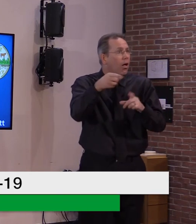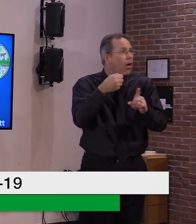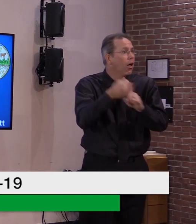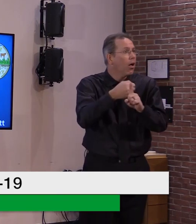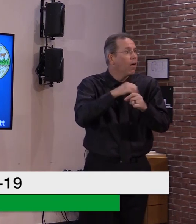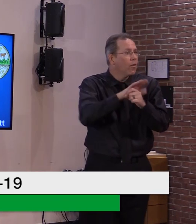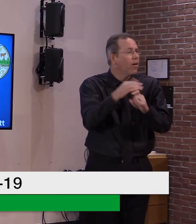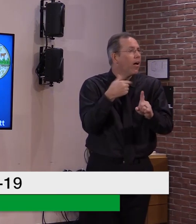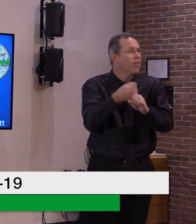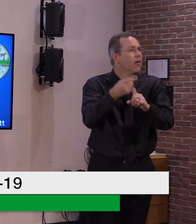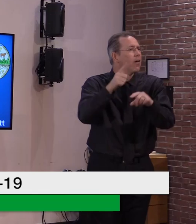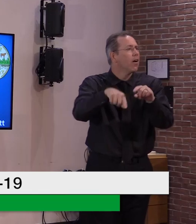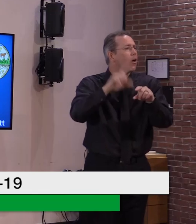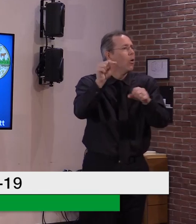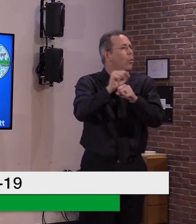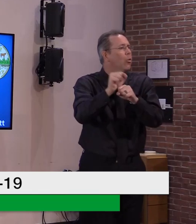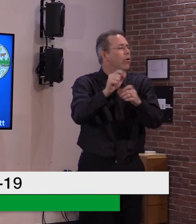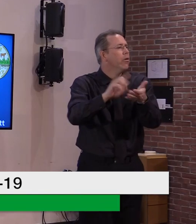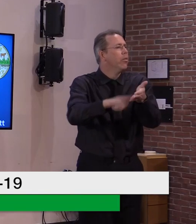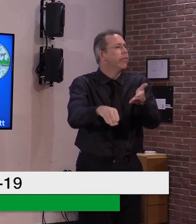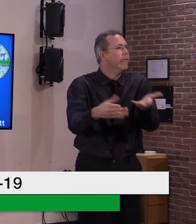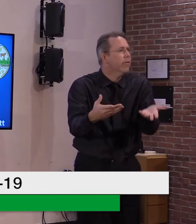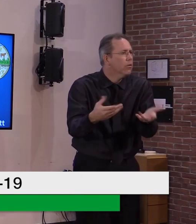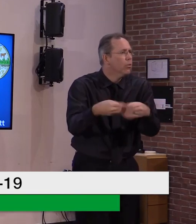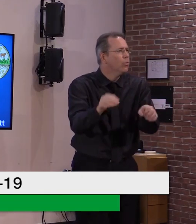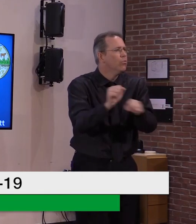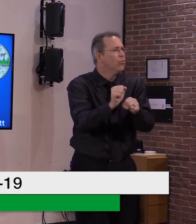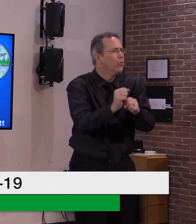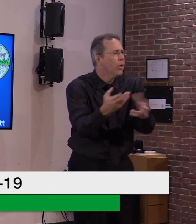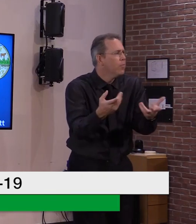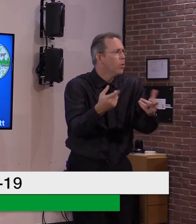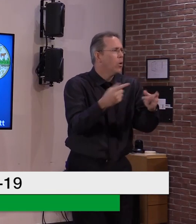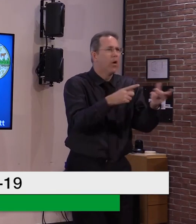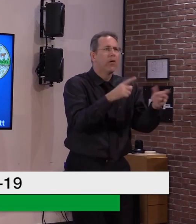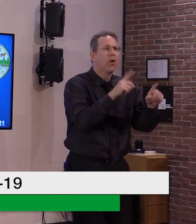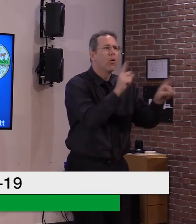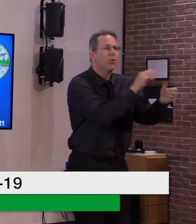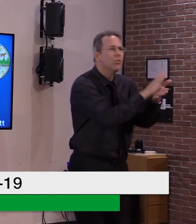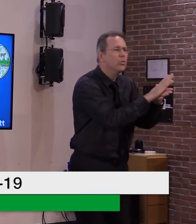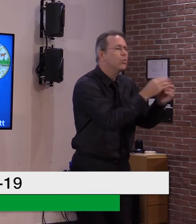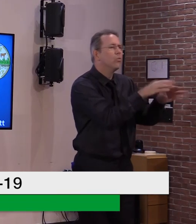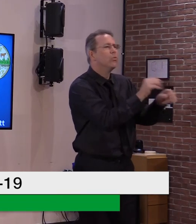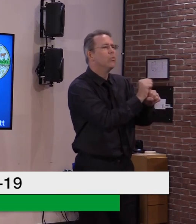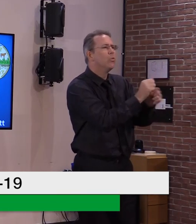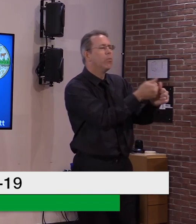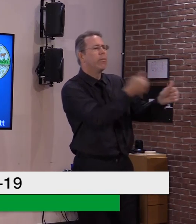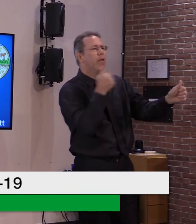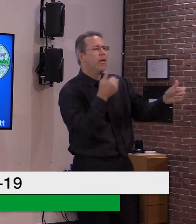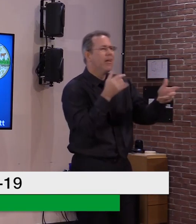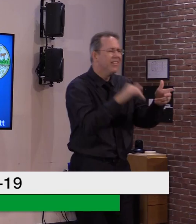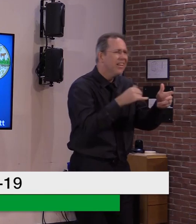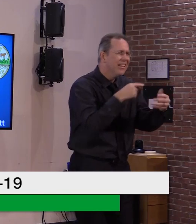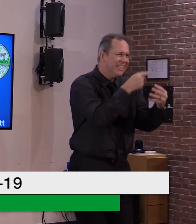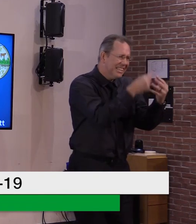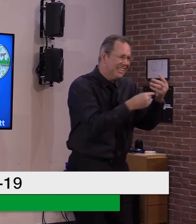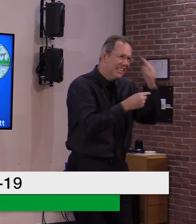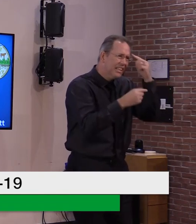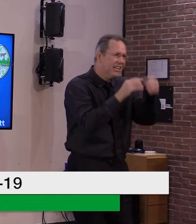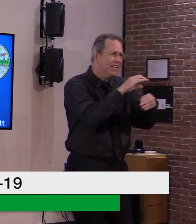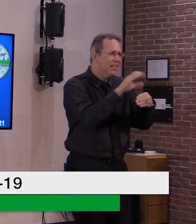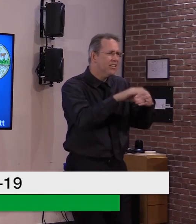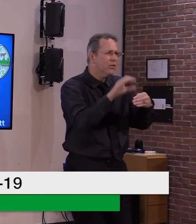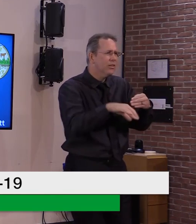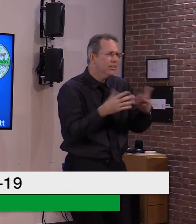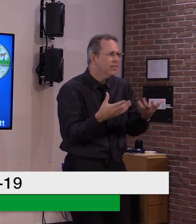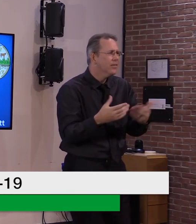think it's somewhere in between 25 and 50 percent could be in some areas of vermont if you had if you